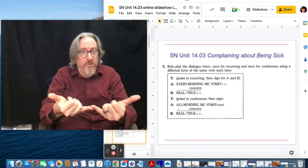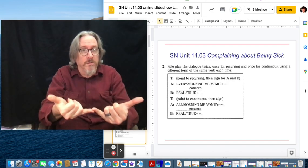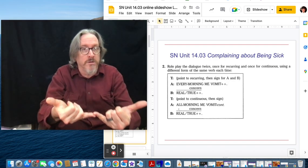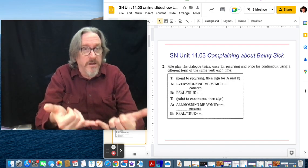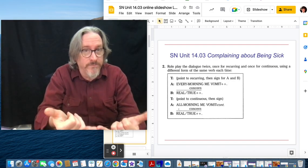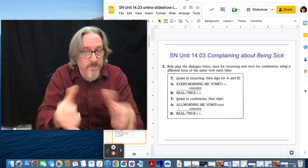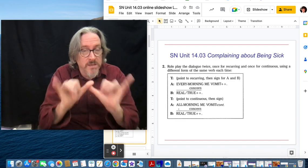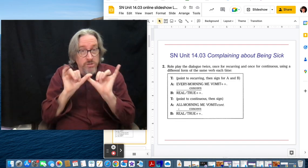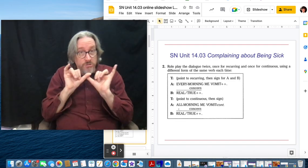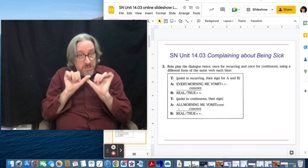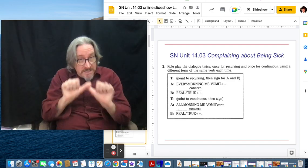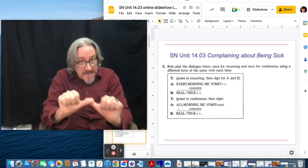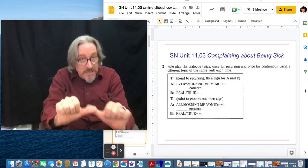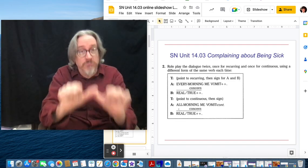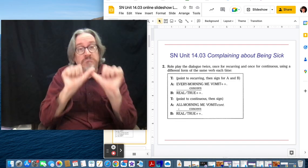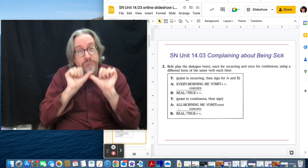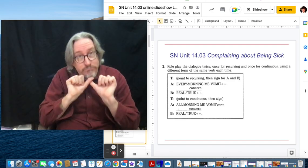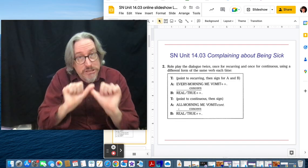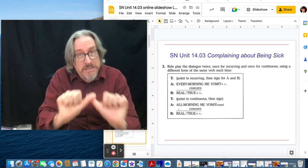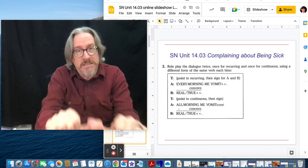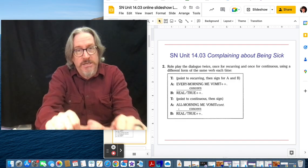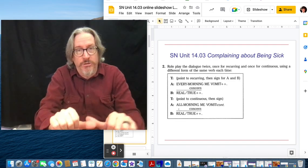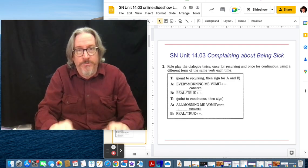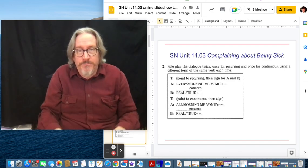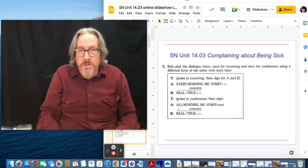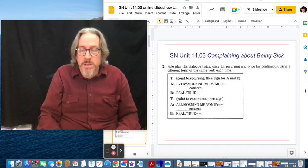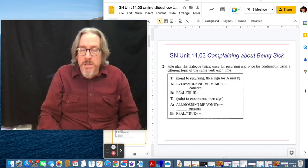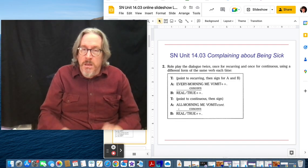moving forward, right? So continue.